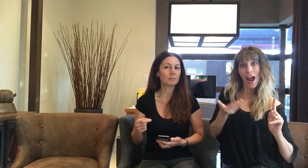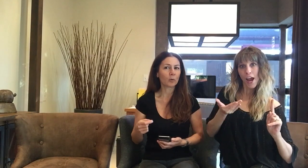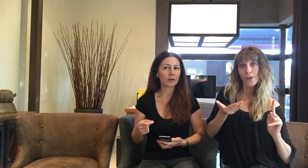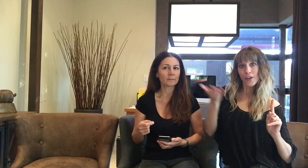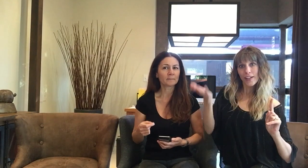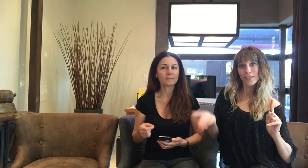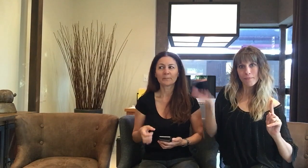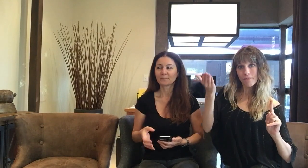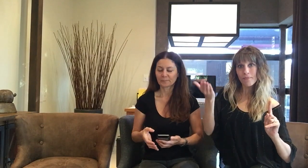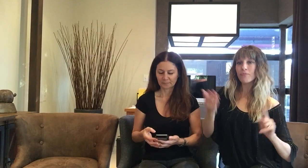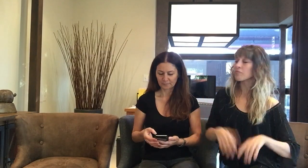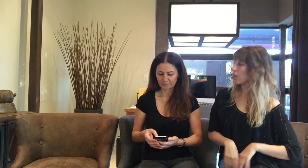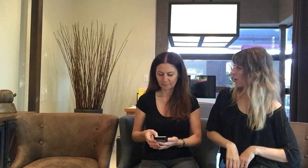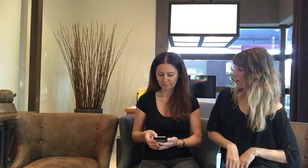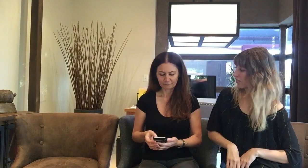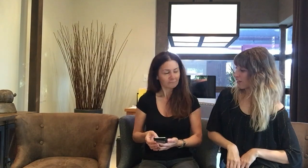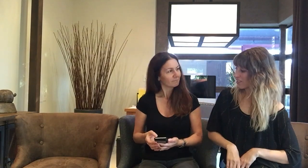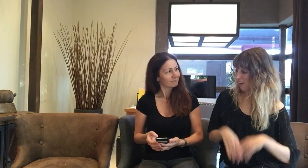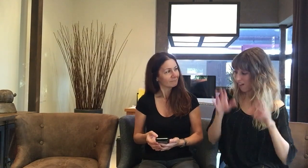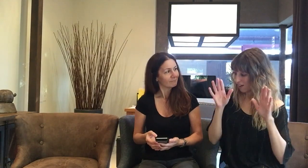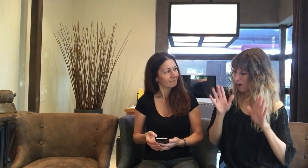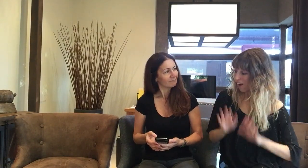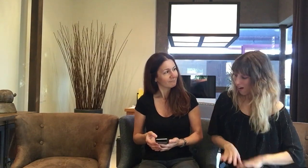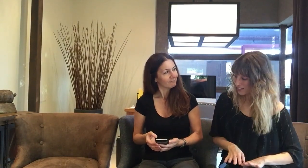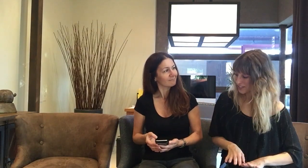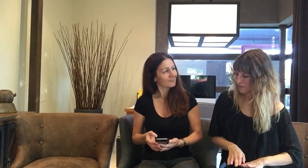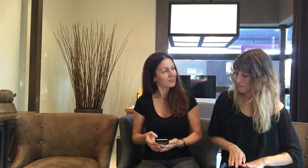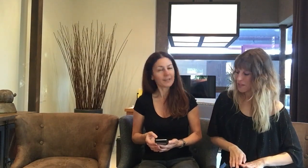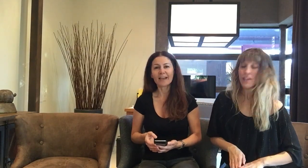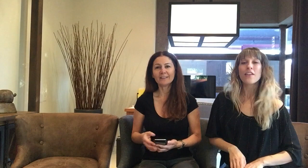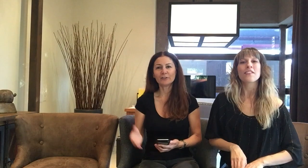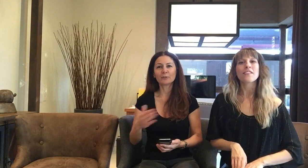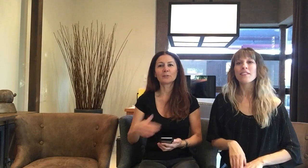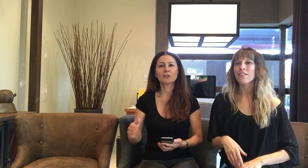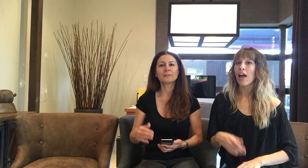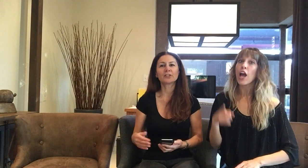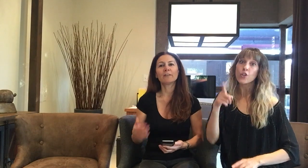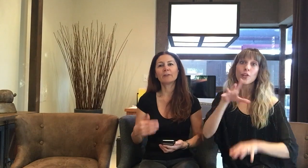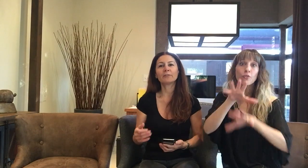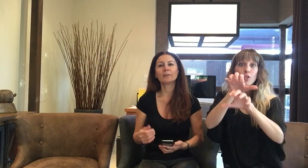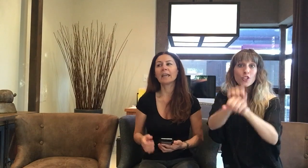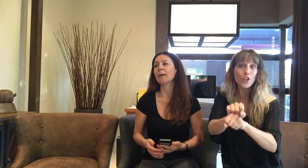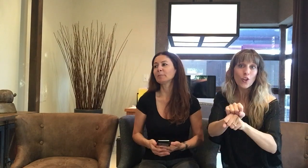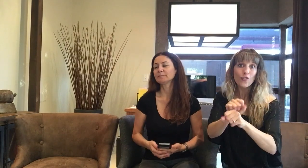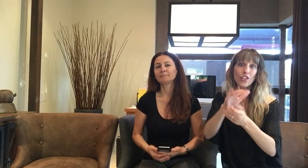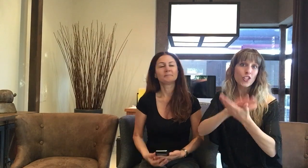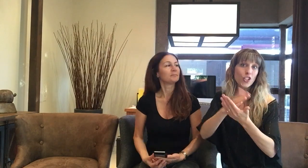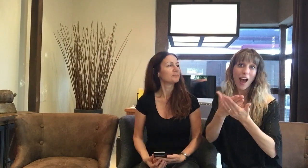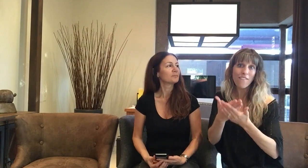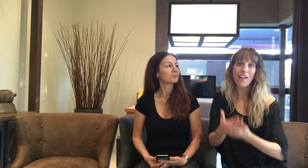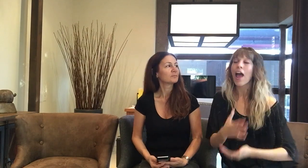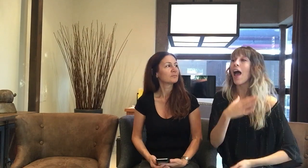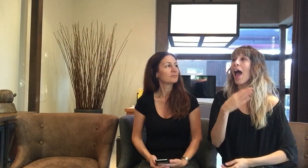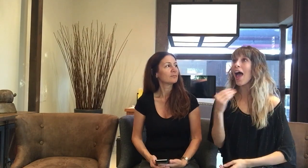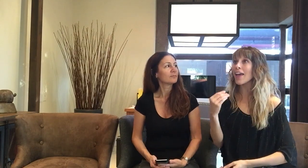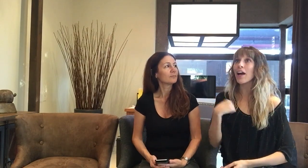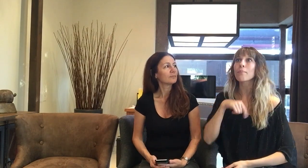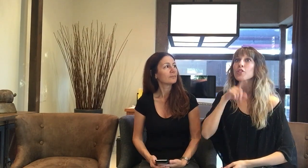more." That's awesome. So yeah, and then you can reserve the chef right through the app. And I'm